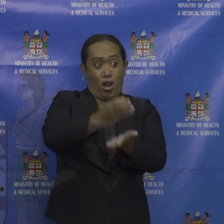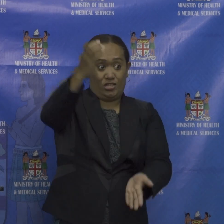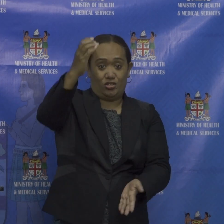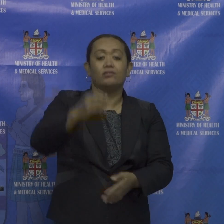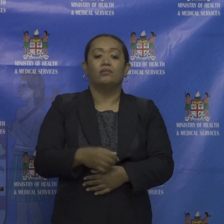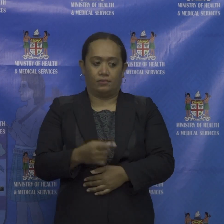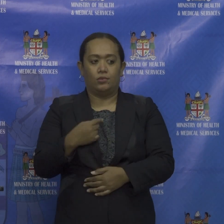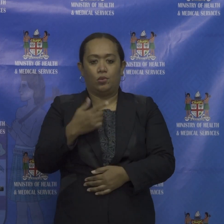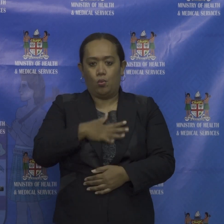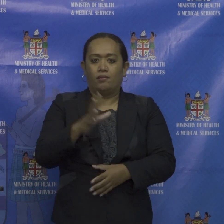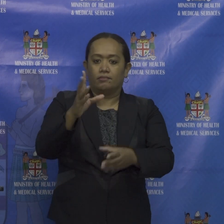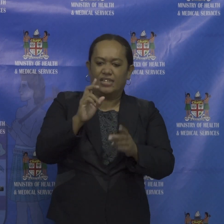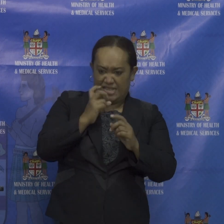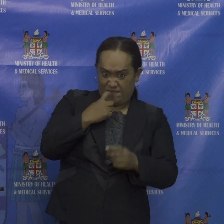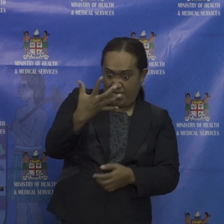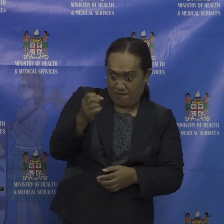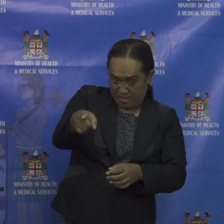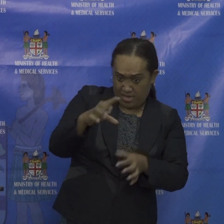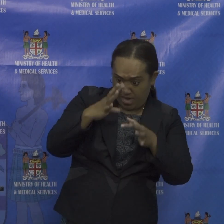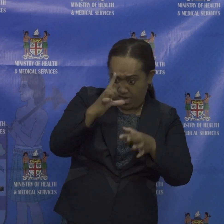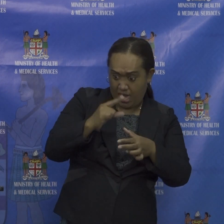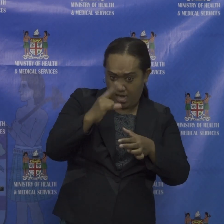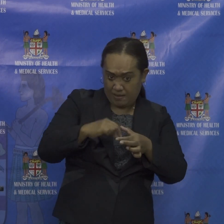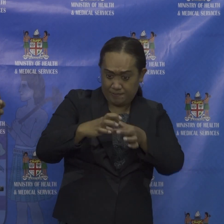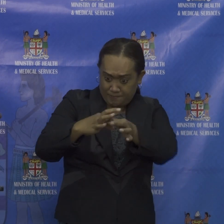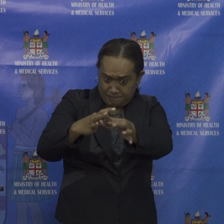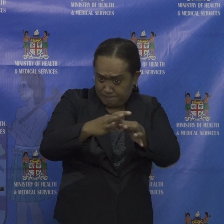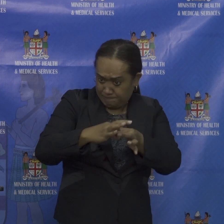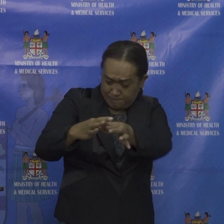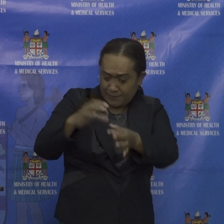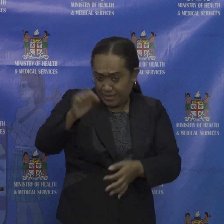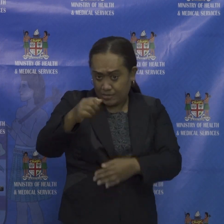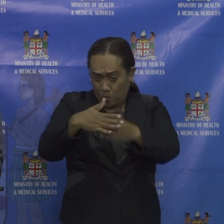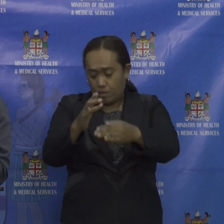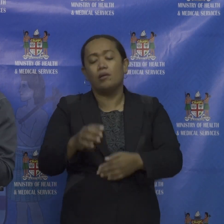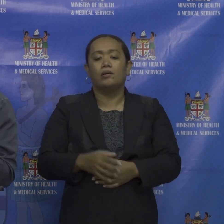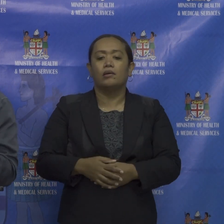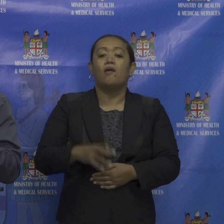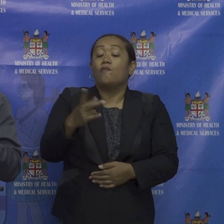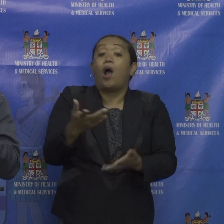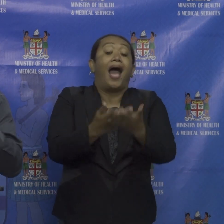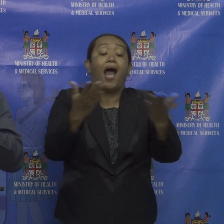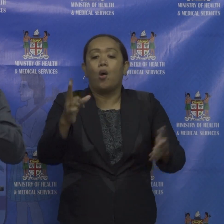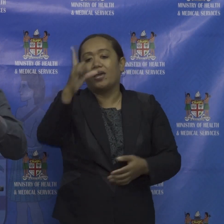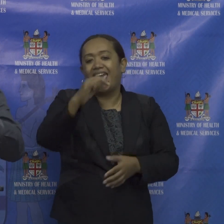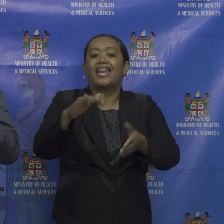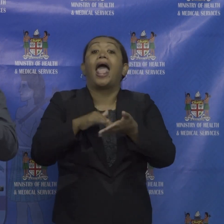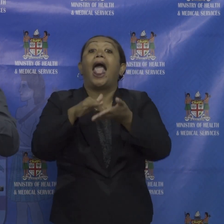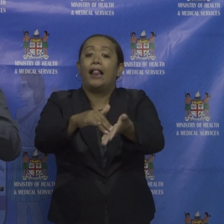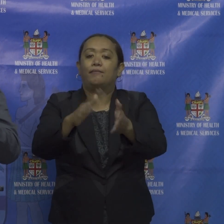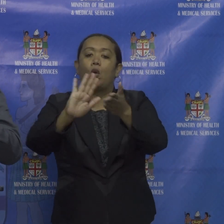some health facility that we can work with. So we are trying to create more and more capability within the community to